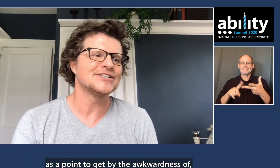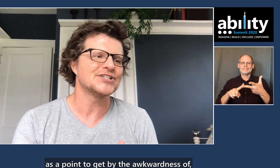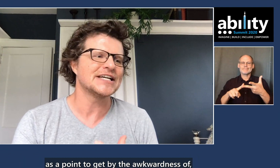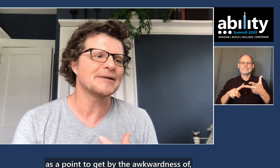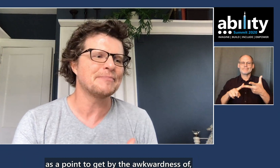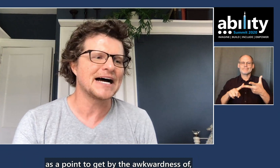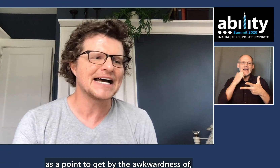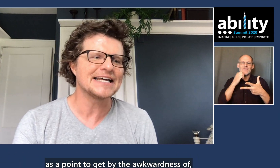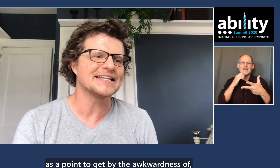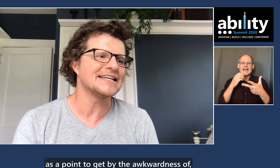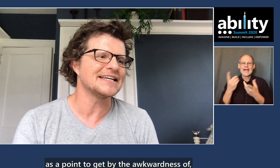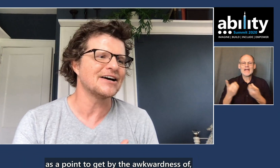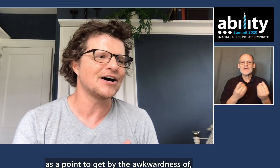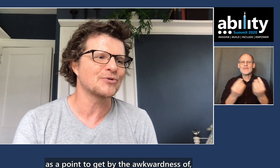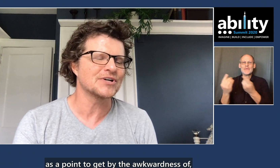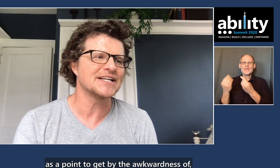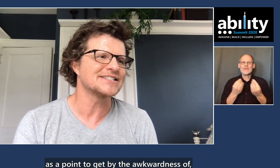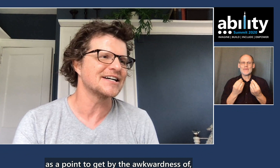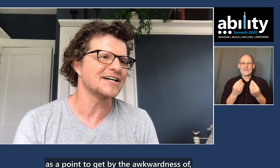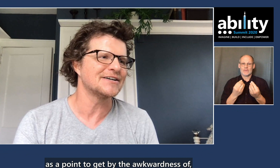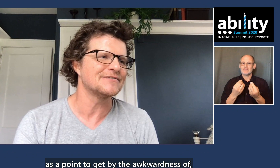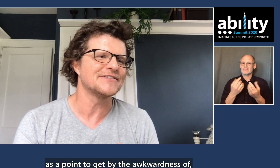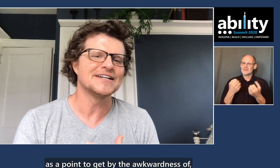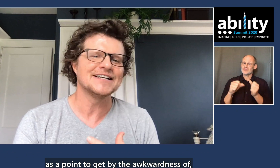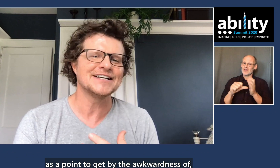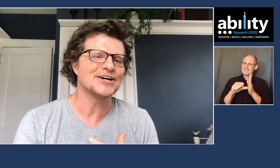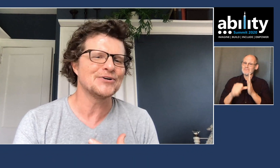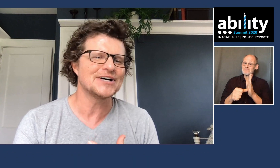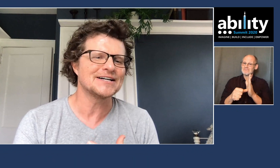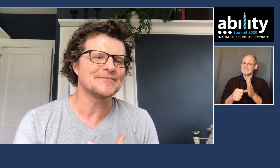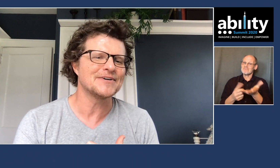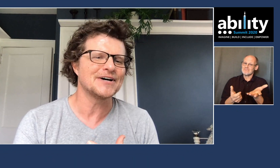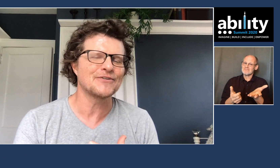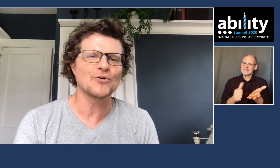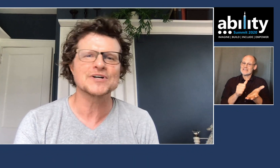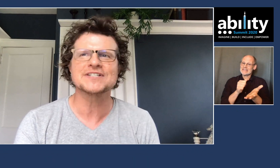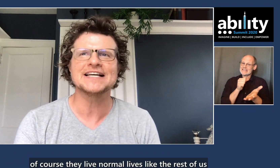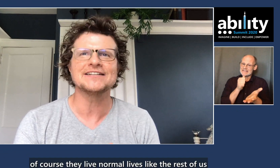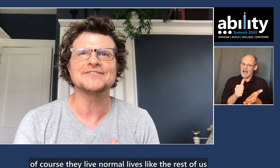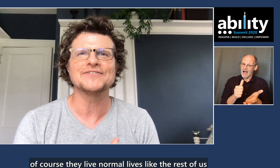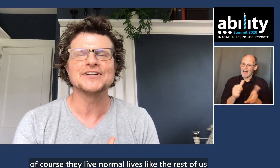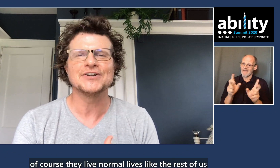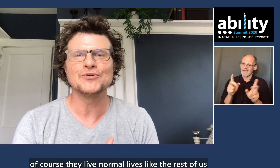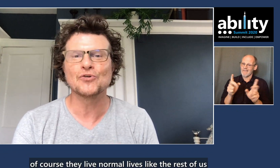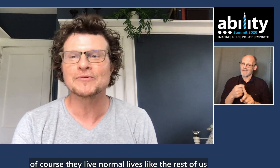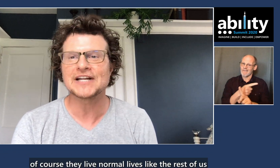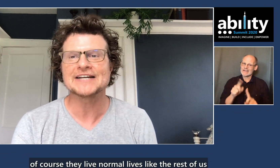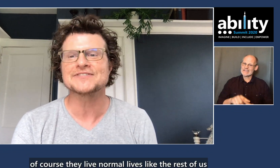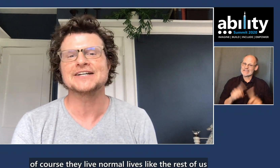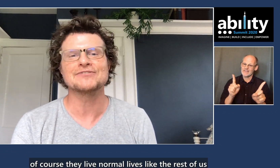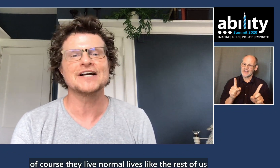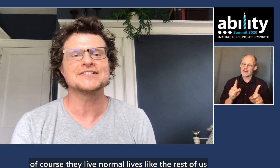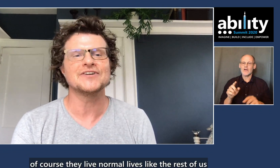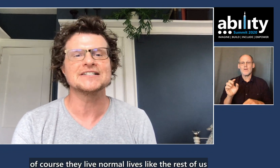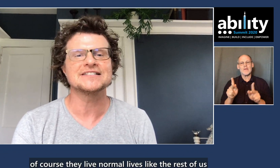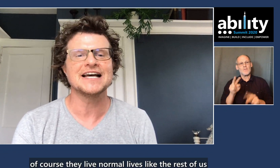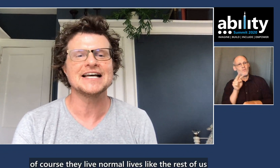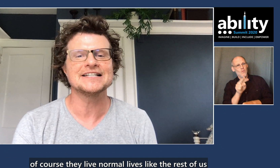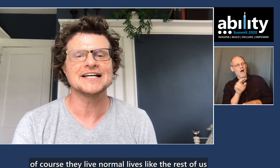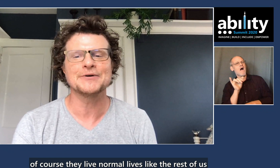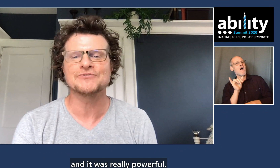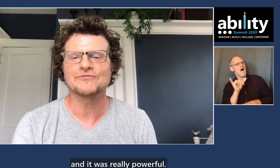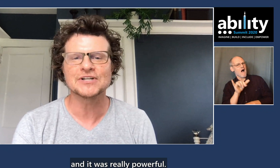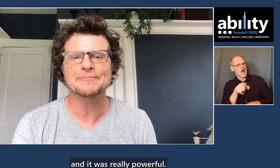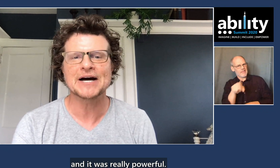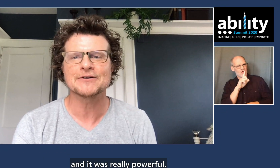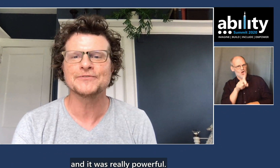point to get by the awkwardness of, of course they live normal lives like the rest of us.